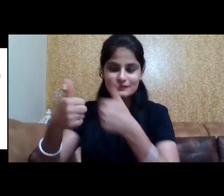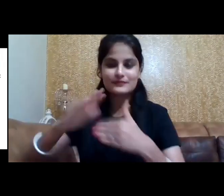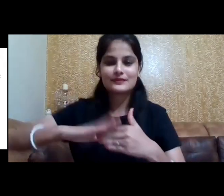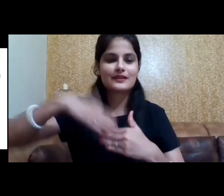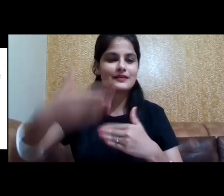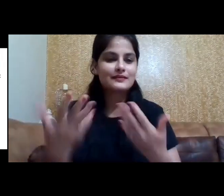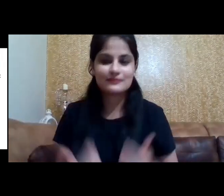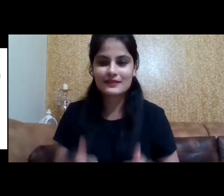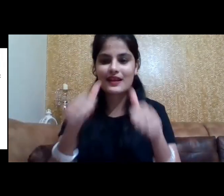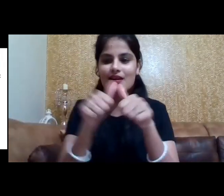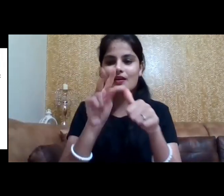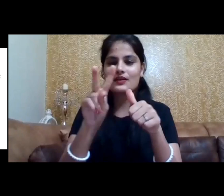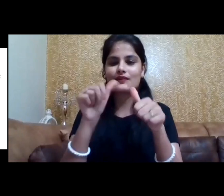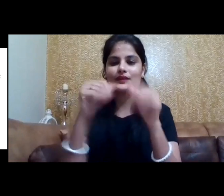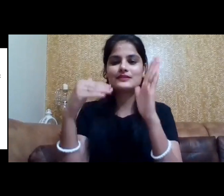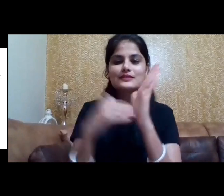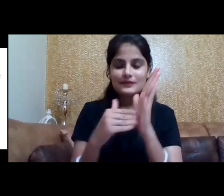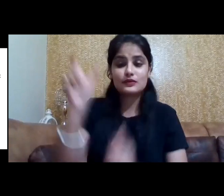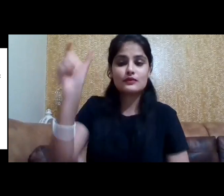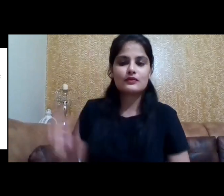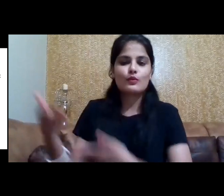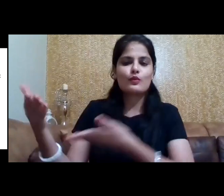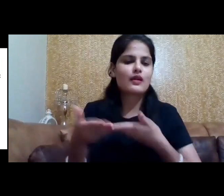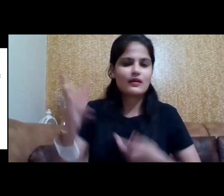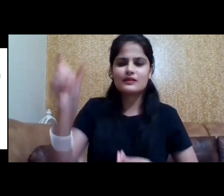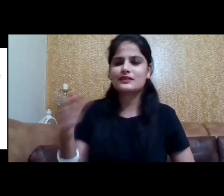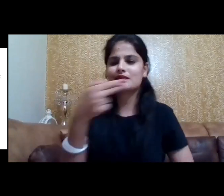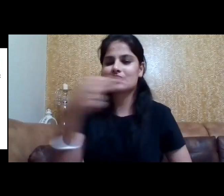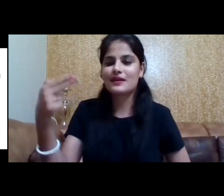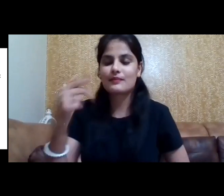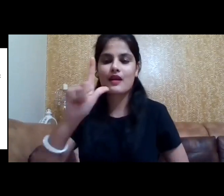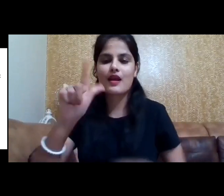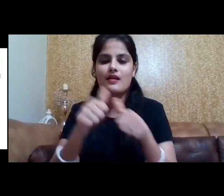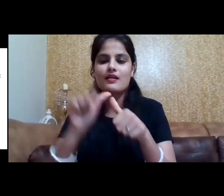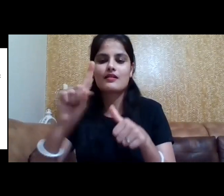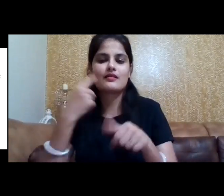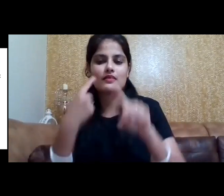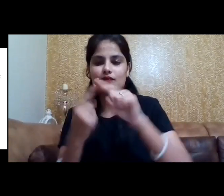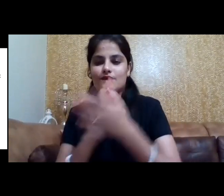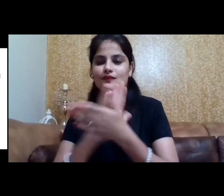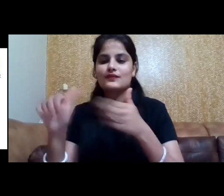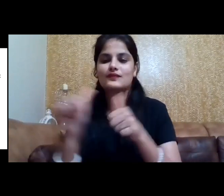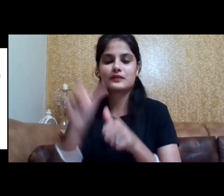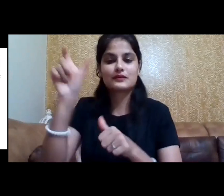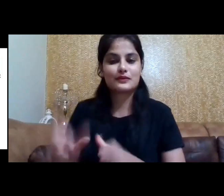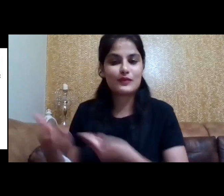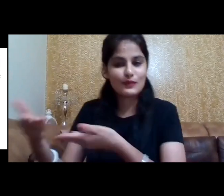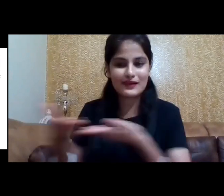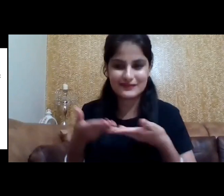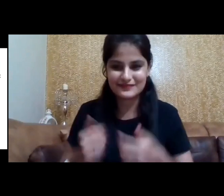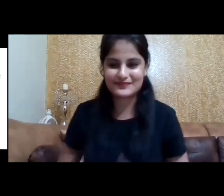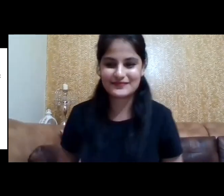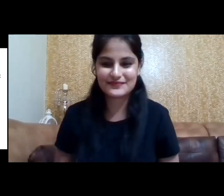Great. Waving hands. Thank you so much, Rahul. And now our next partners are Avaz. And from Avaz, we